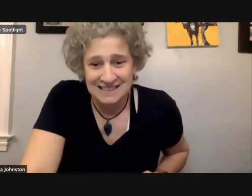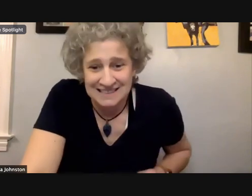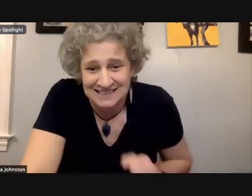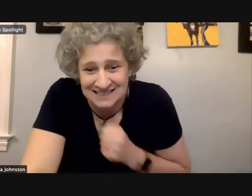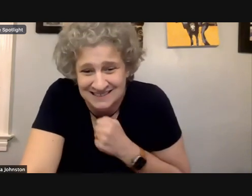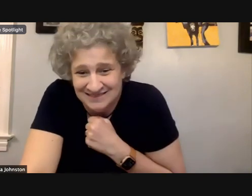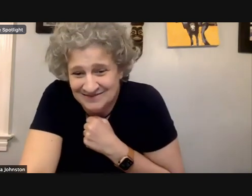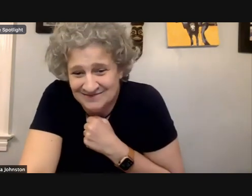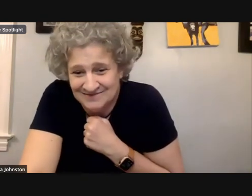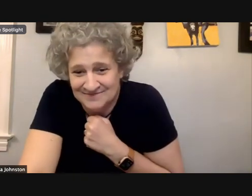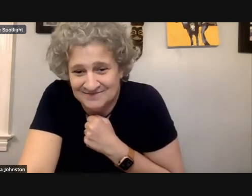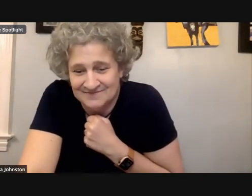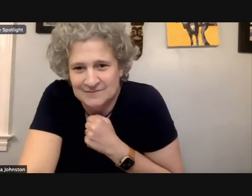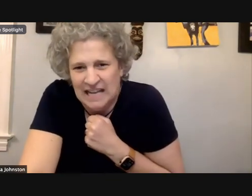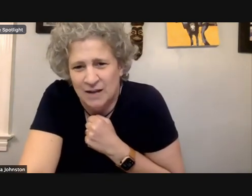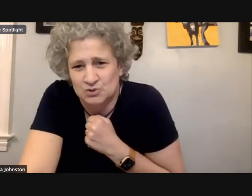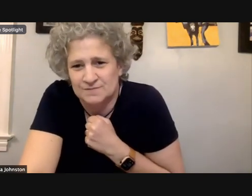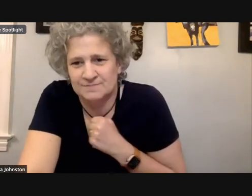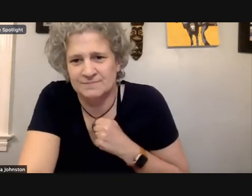Okay.